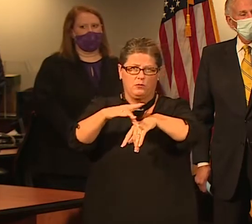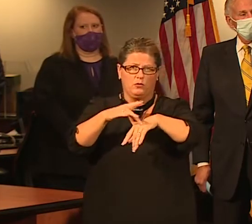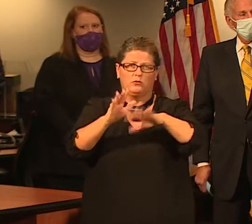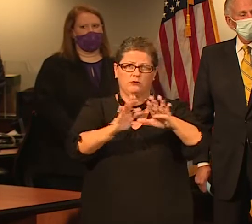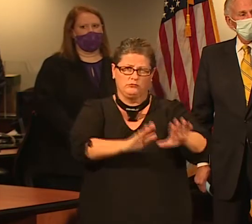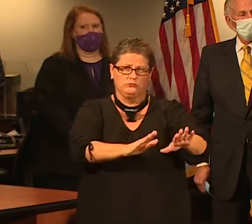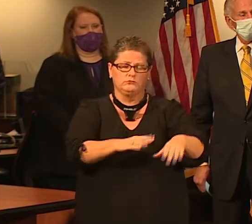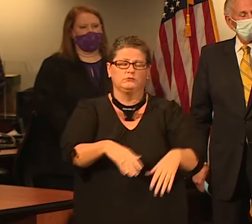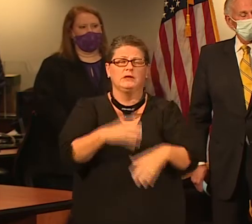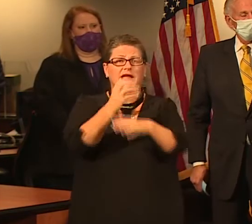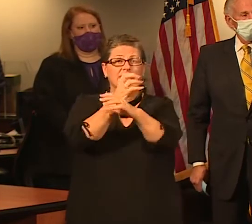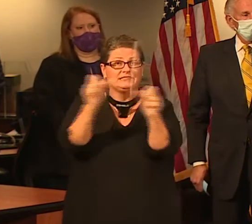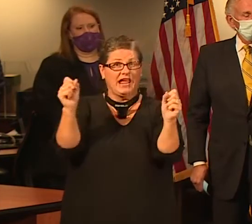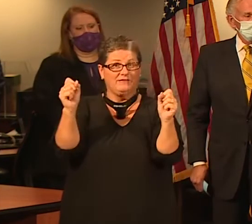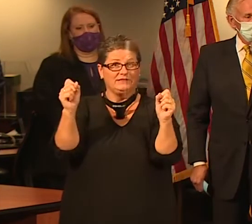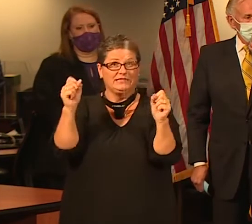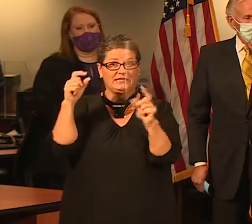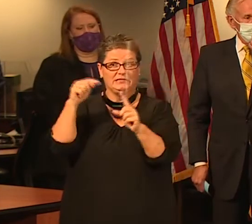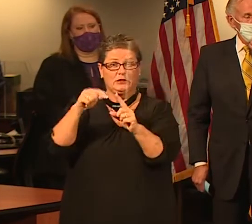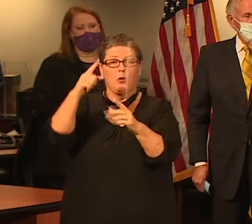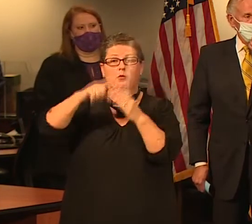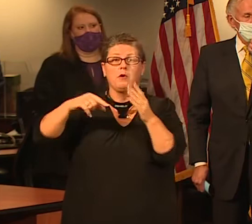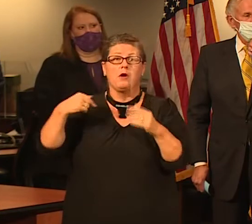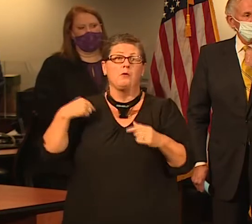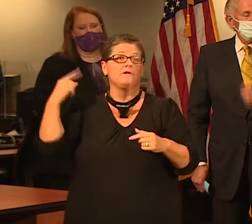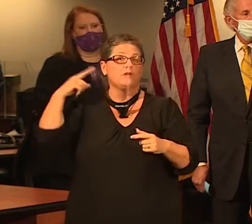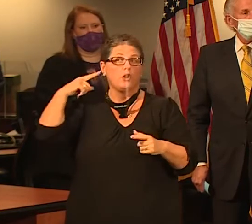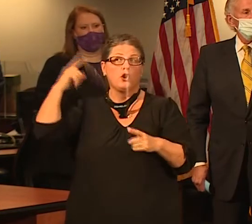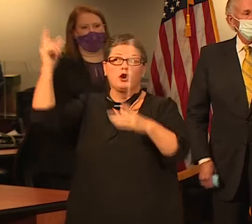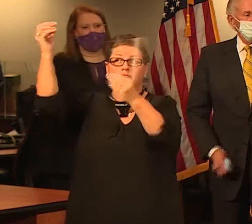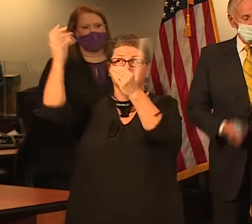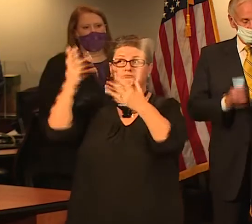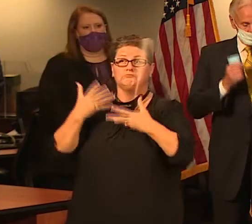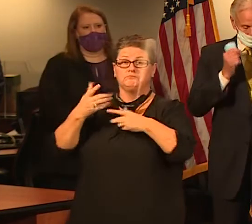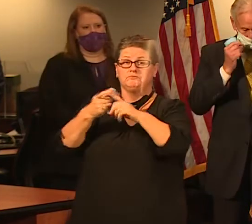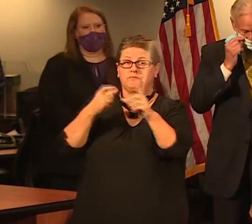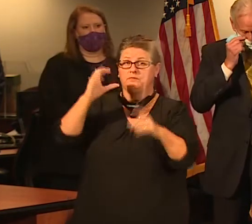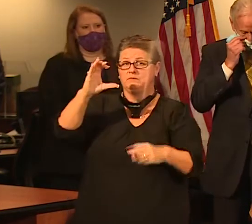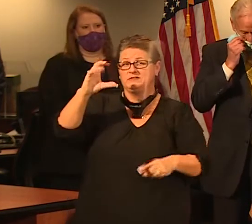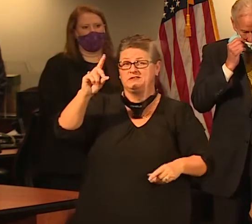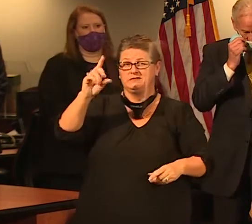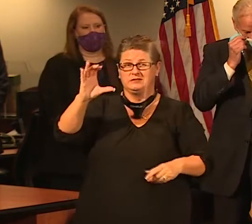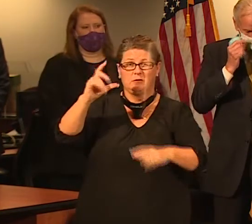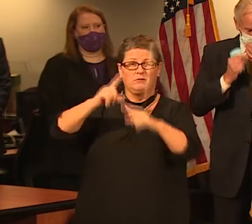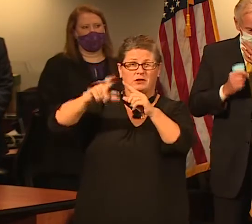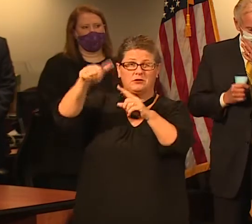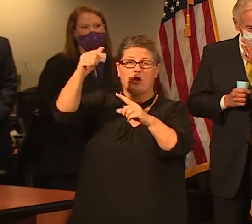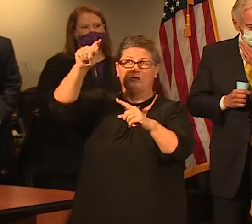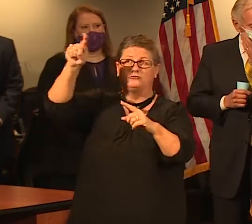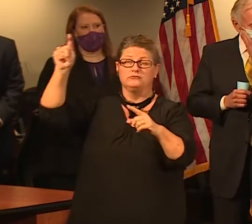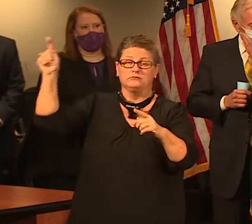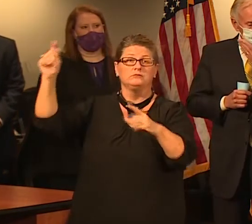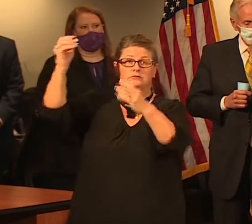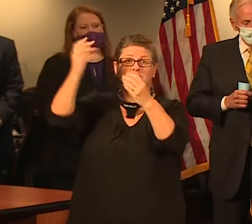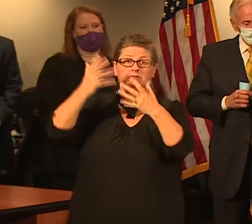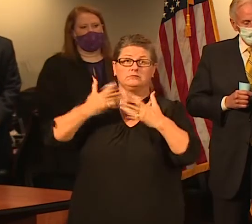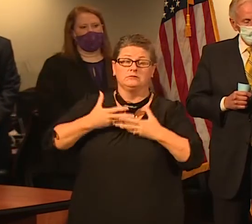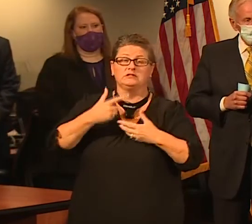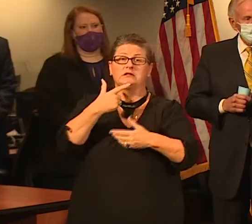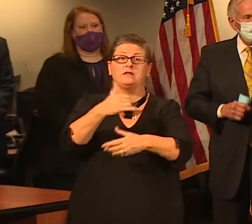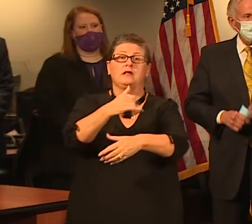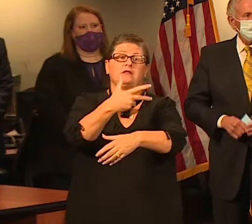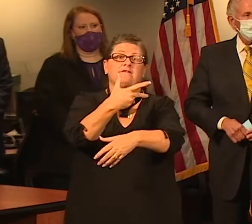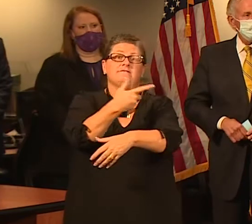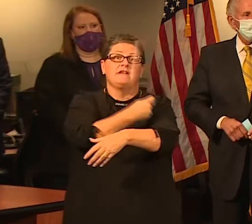about safety of vaccines, what we have heard thus far from our CDC counterparts and others on a national scale is that the